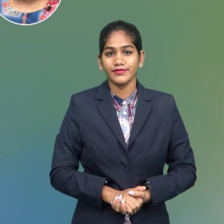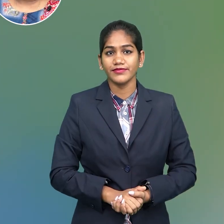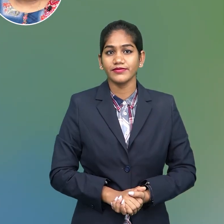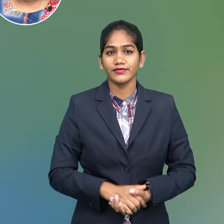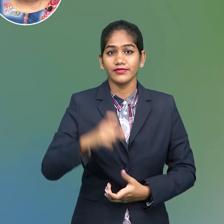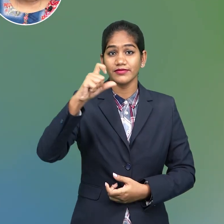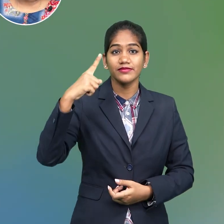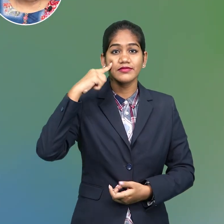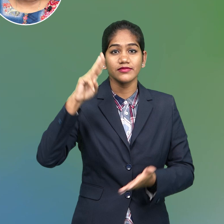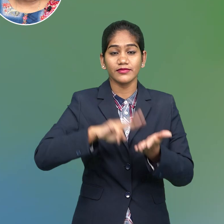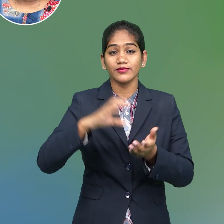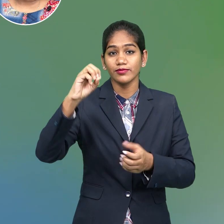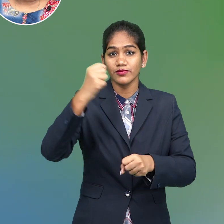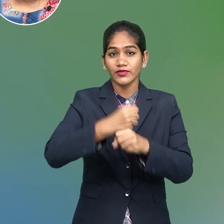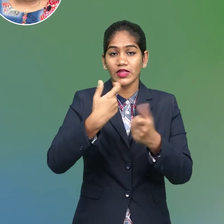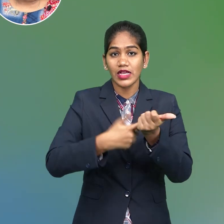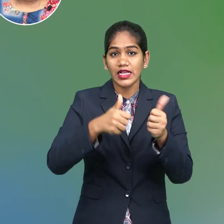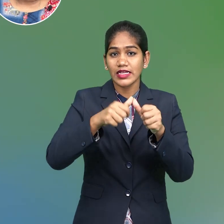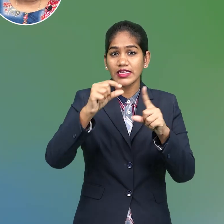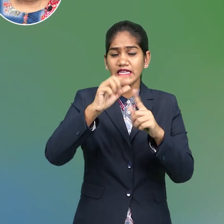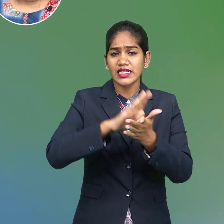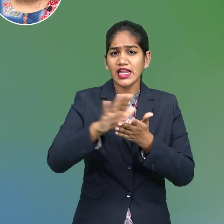What is climographs?